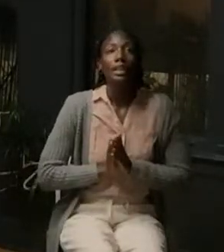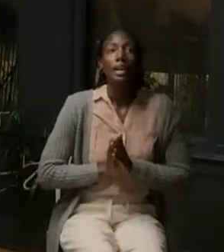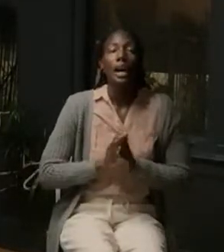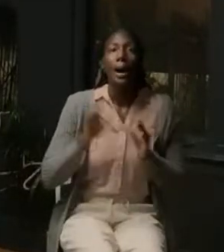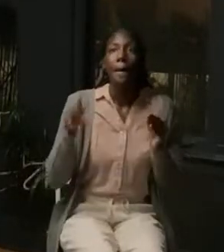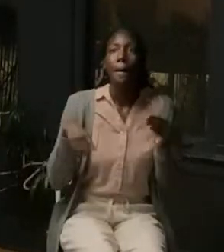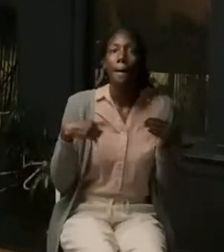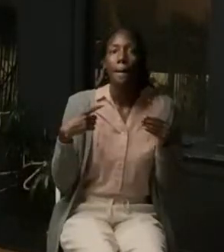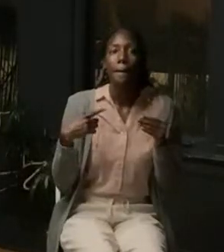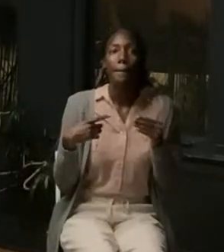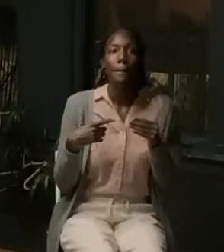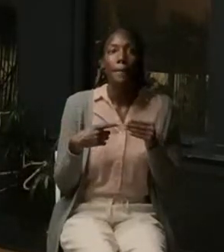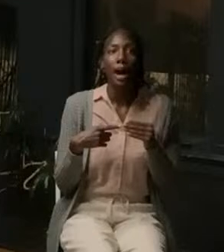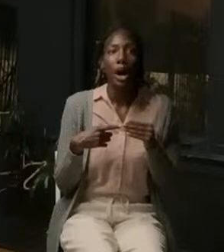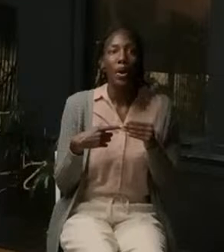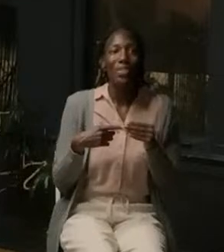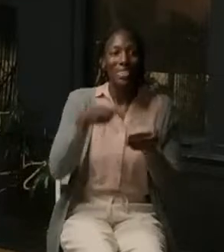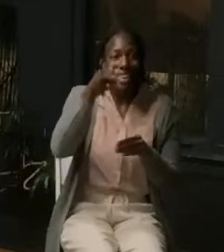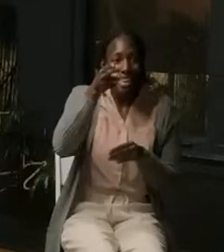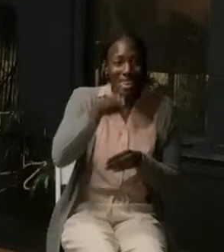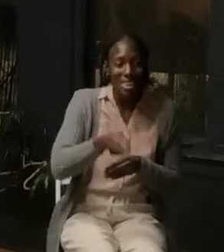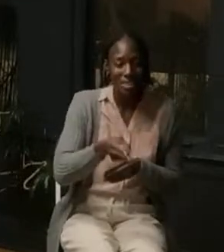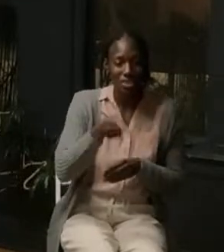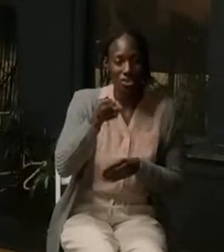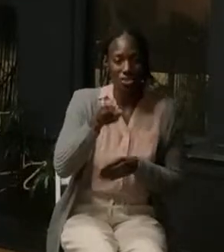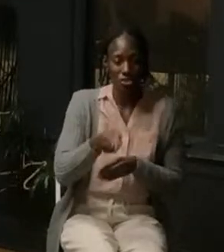about the grand history of